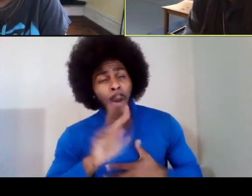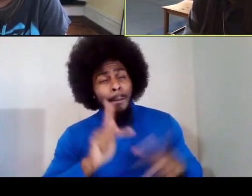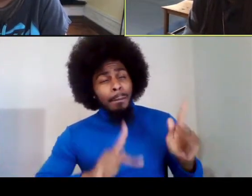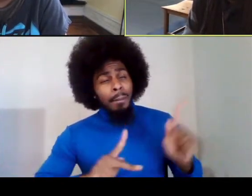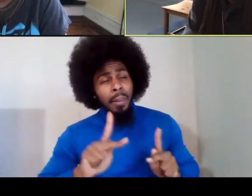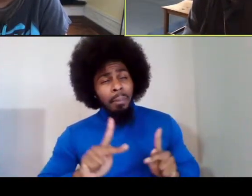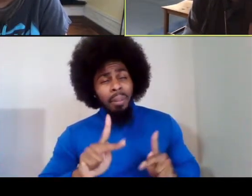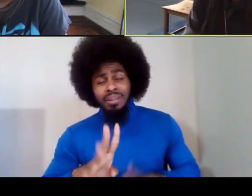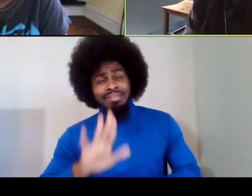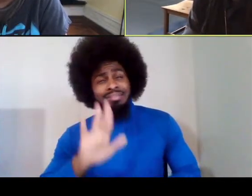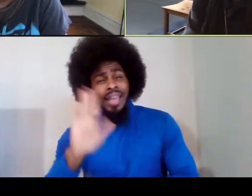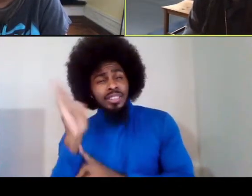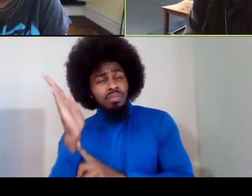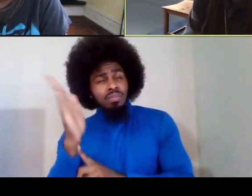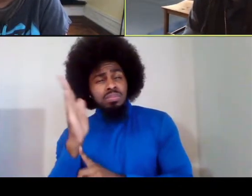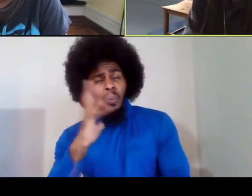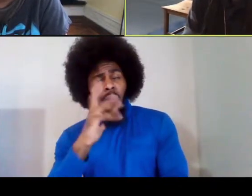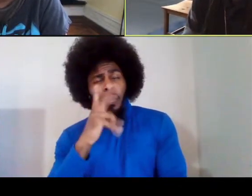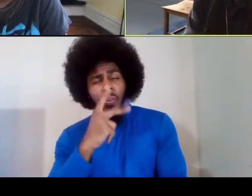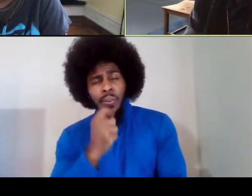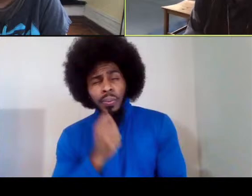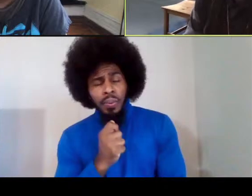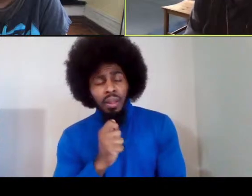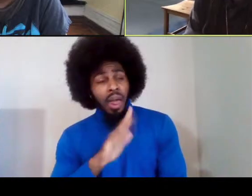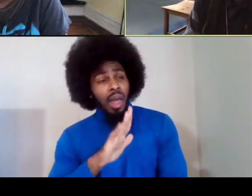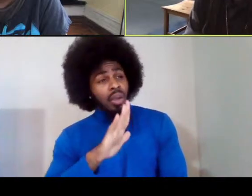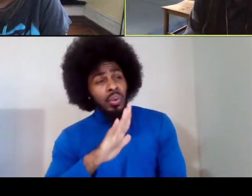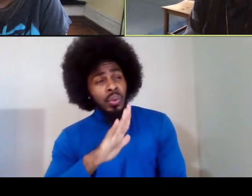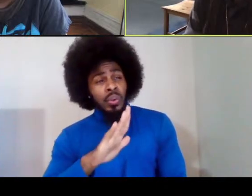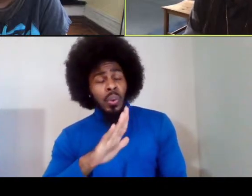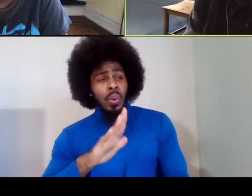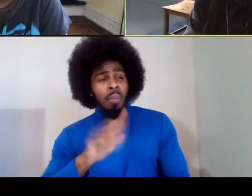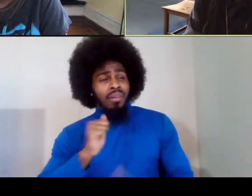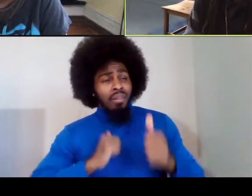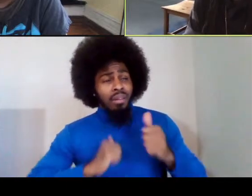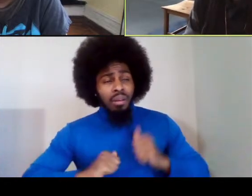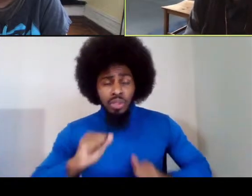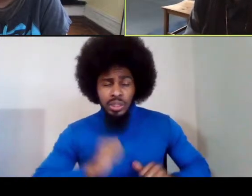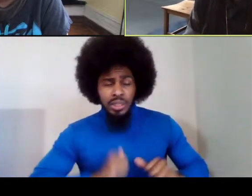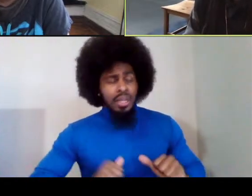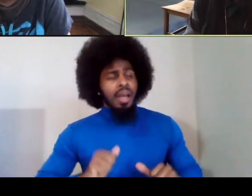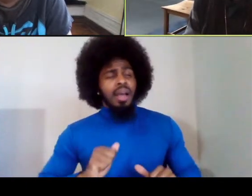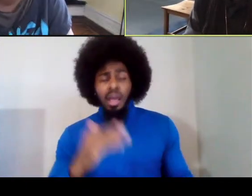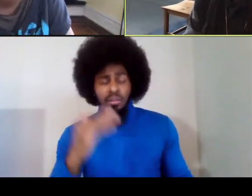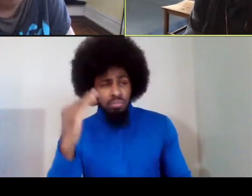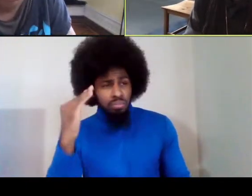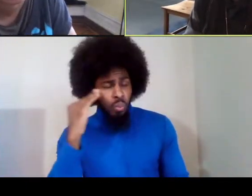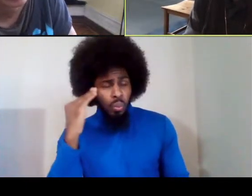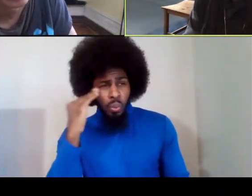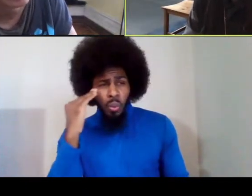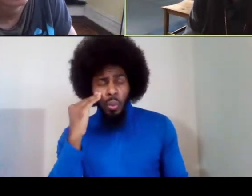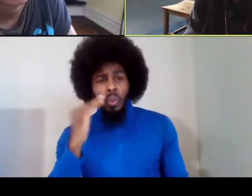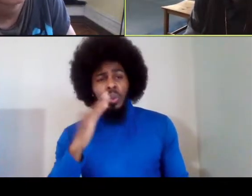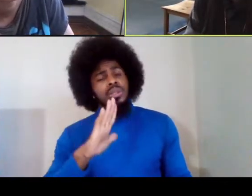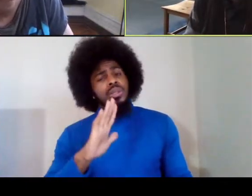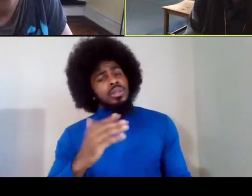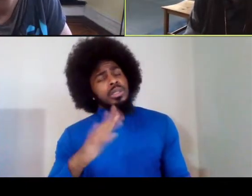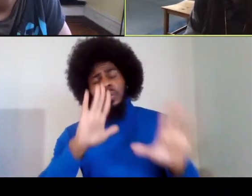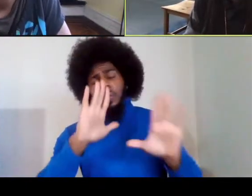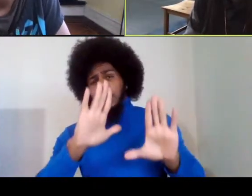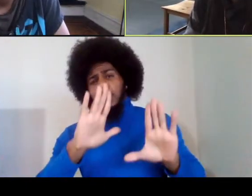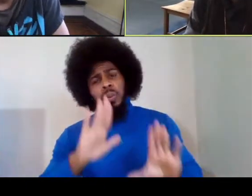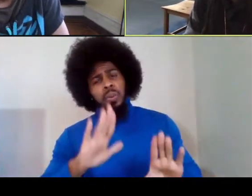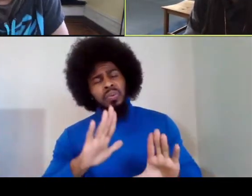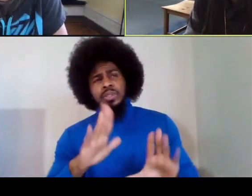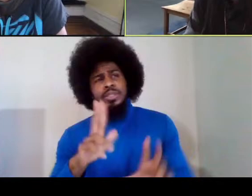and calling, I mean, I'm familiar with your work, so I know you're calling them all the way in as an artist, but it was so incredible to hear